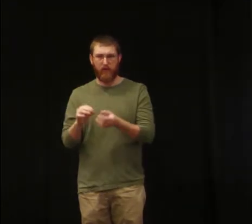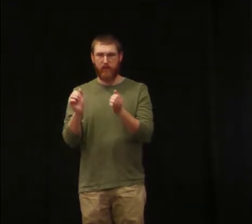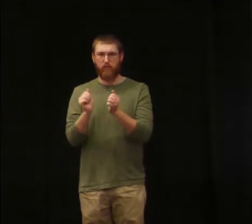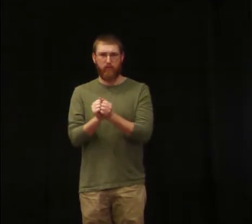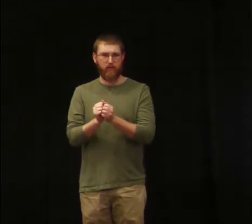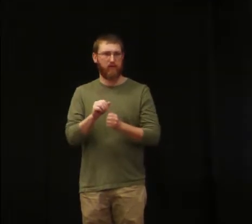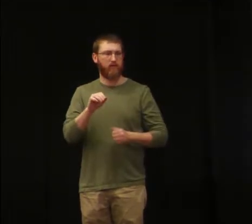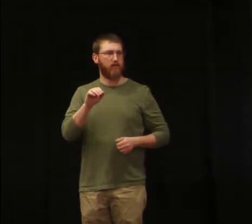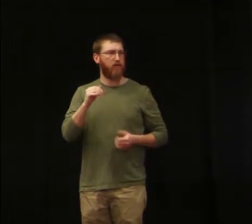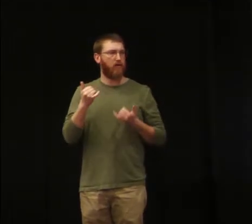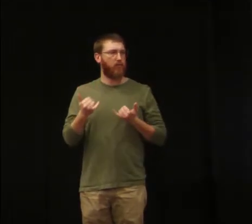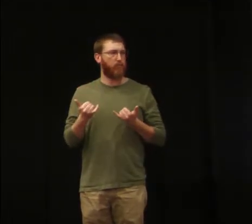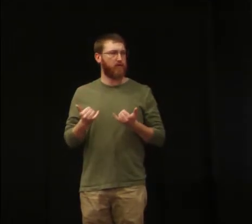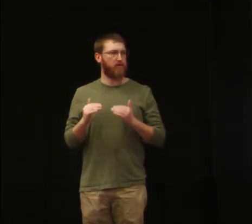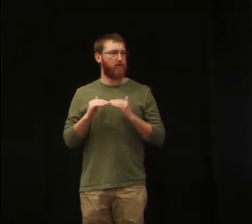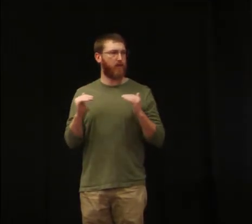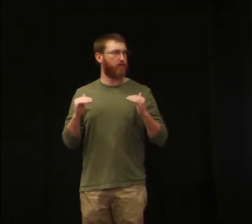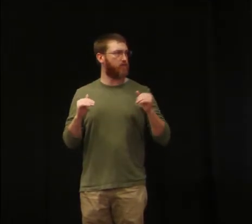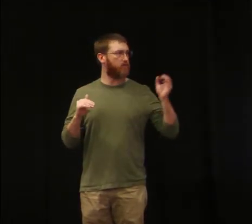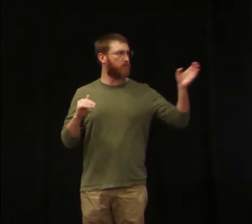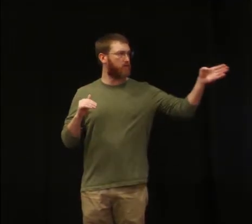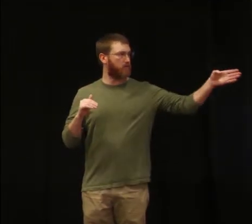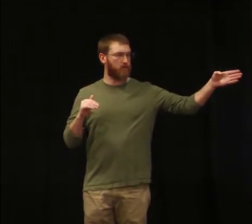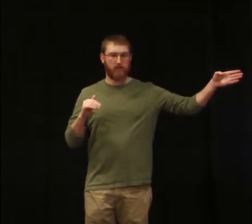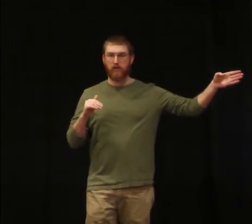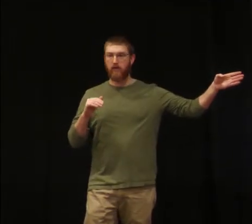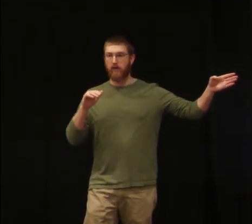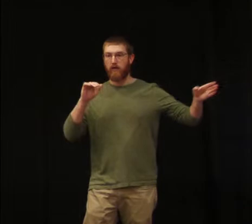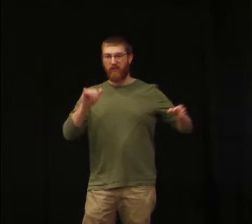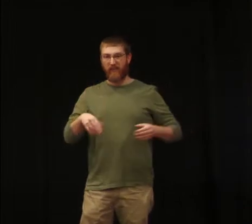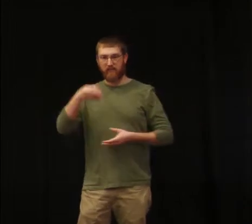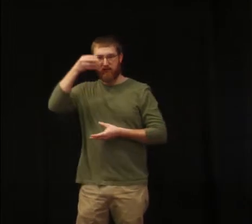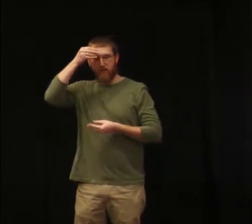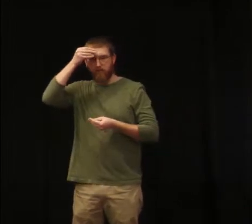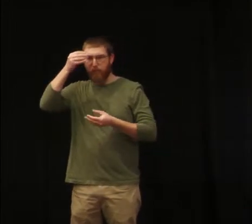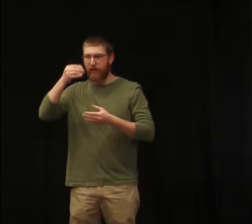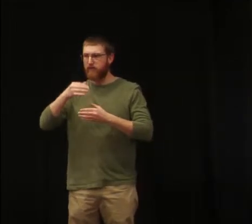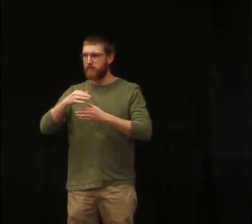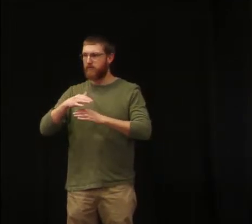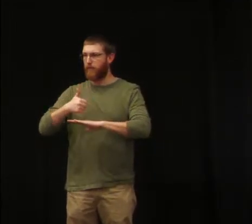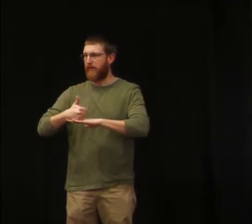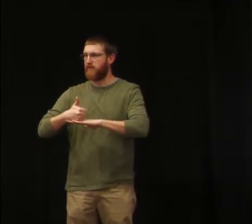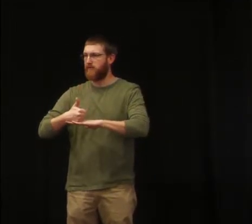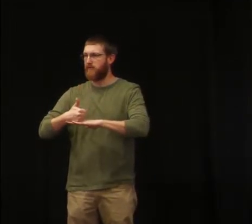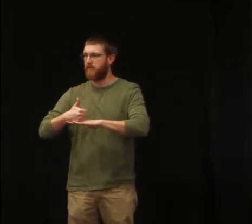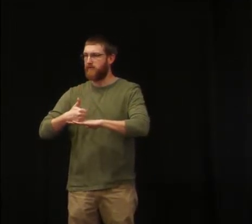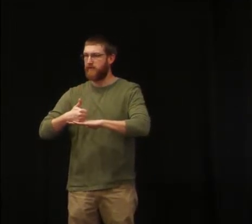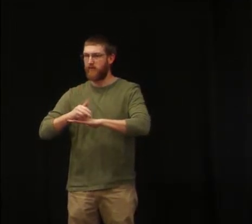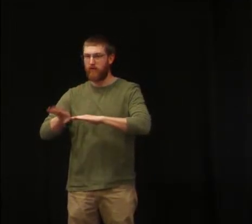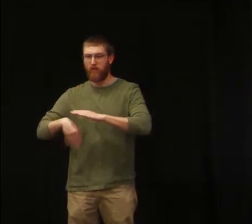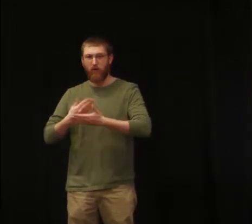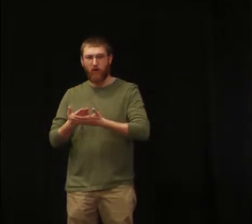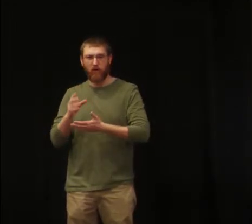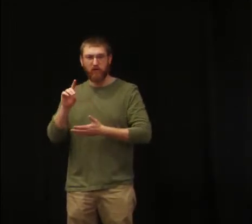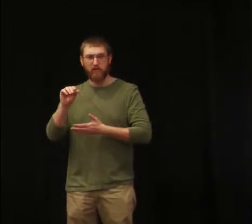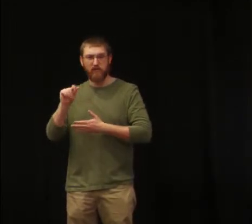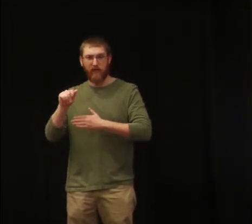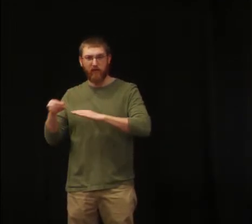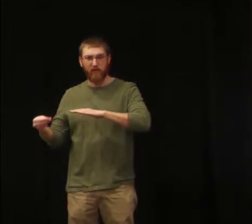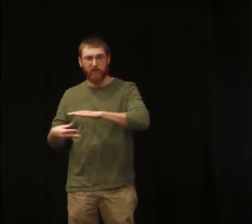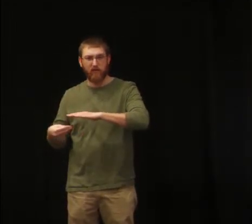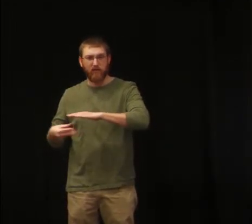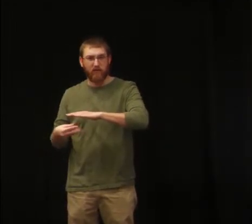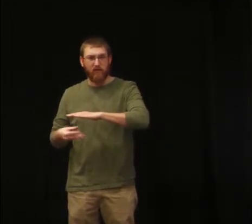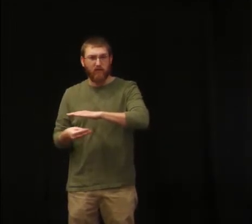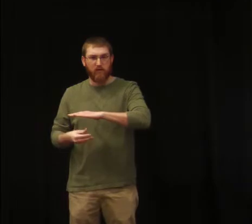the basis for all of the other programming. So they're the basis, the information in the present levels, all the data and all the information there is the